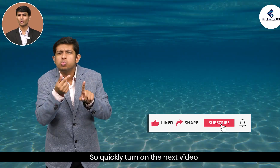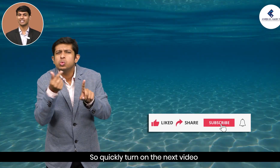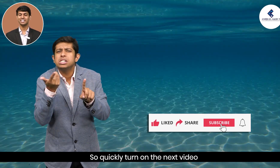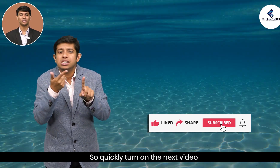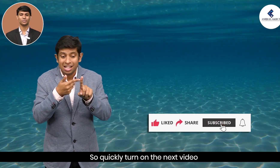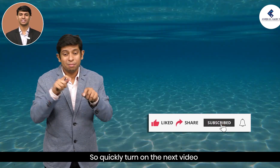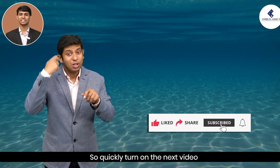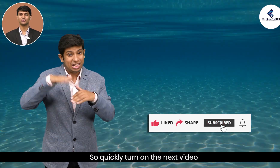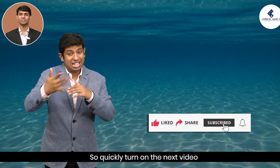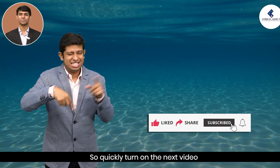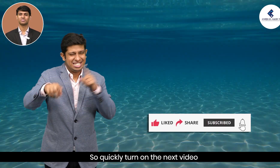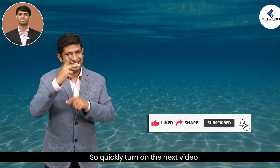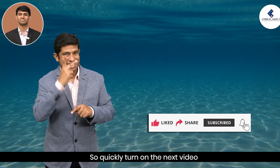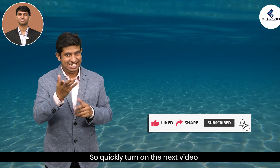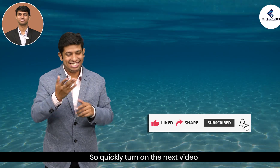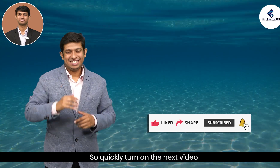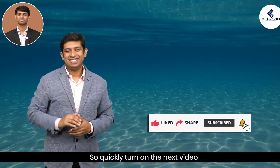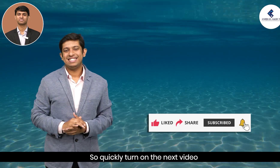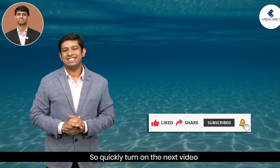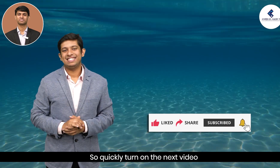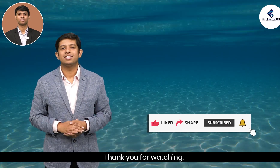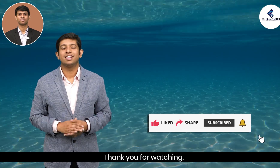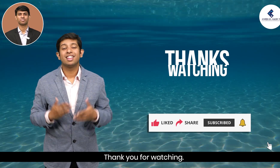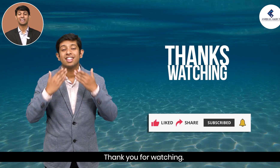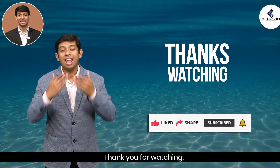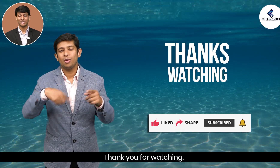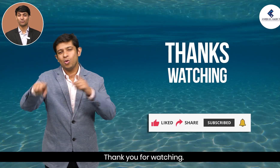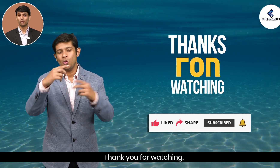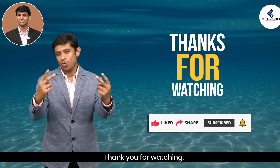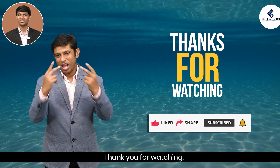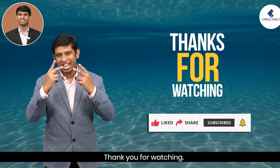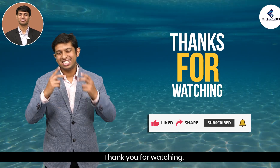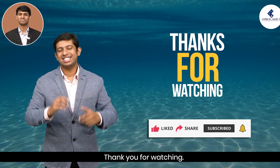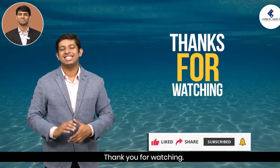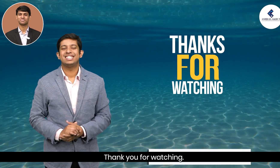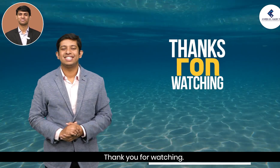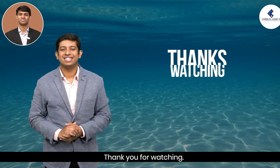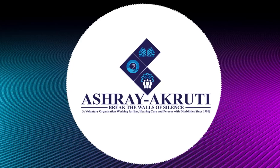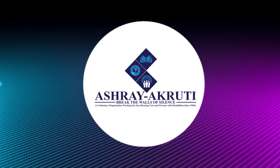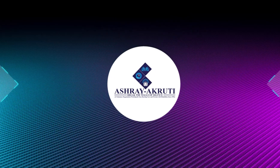So quickly turn on the next video. Thank you for watching.